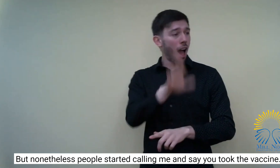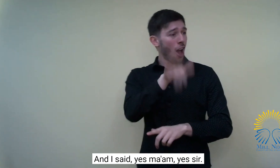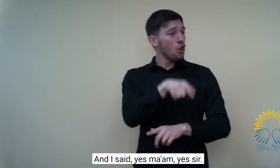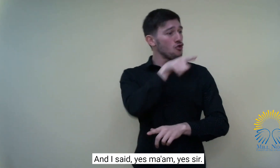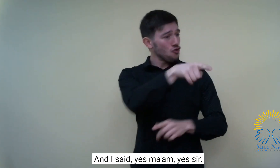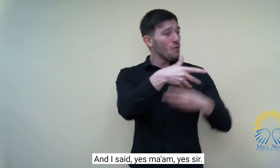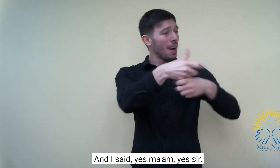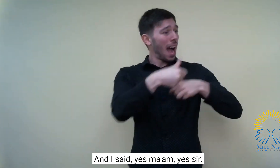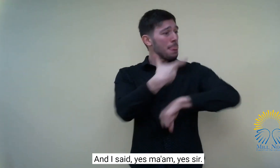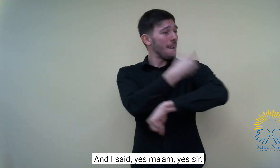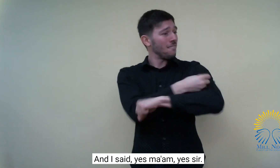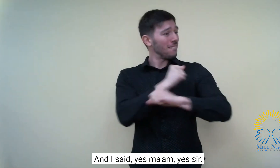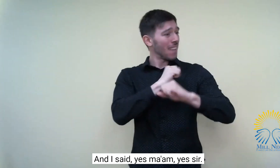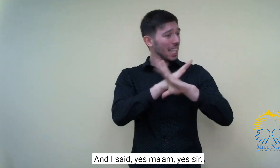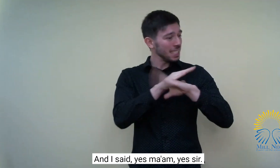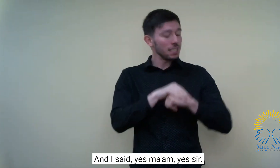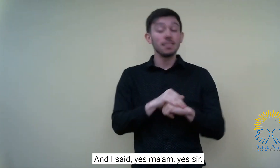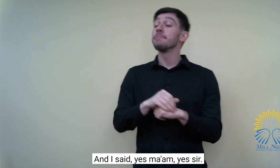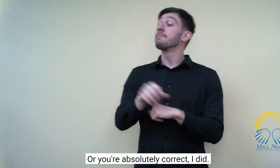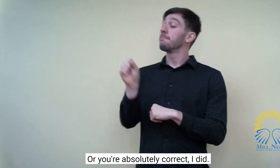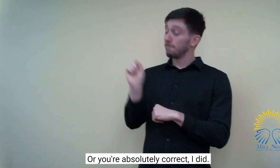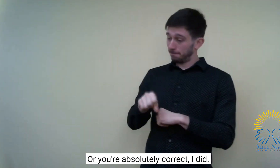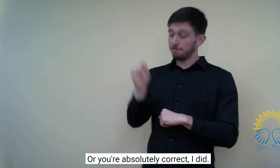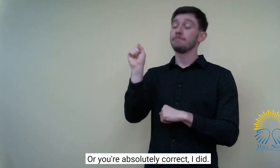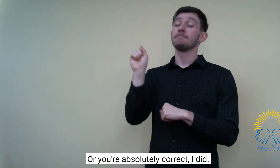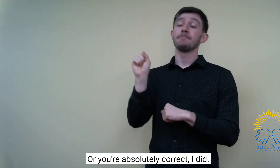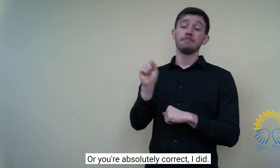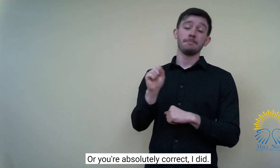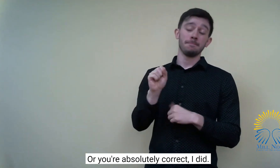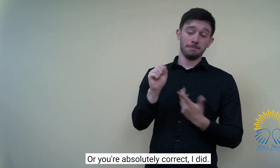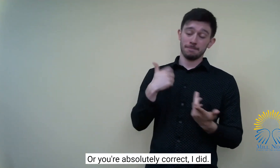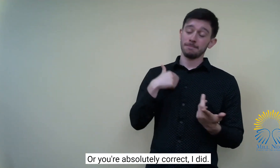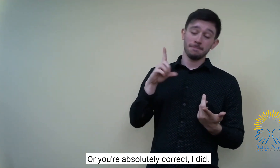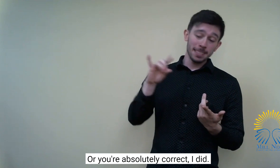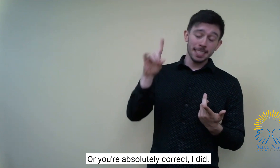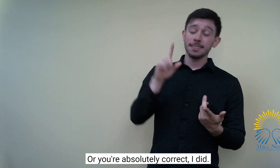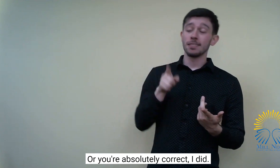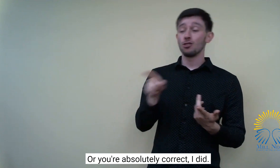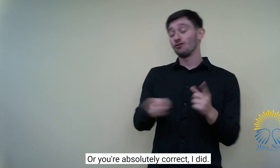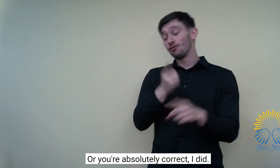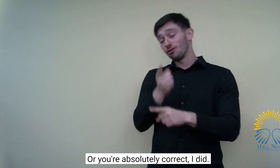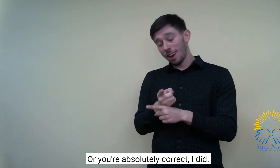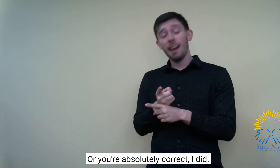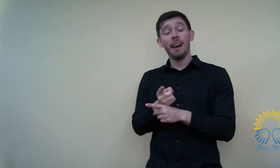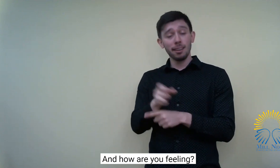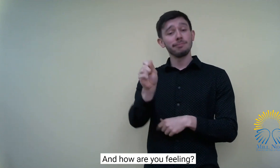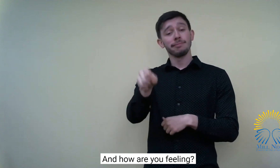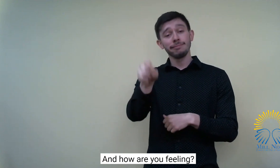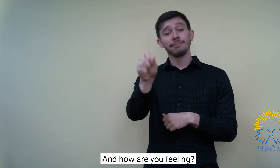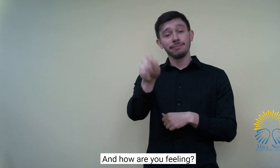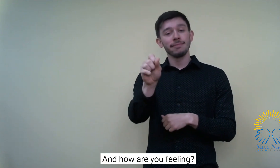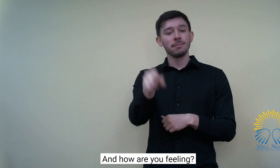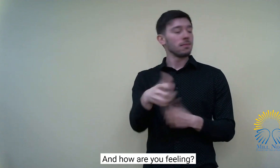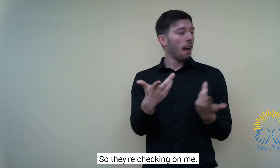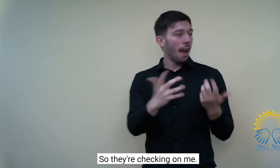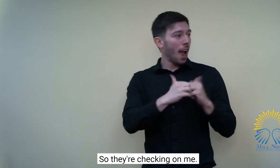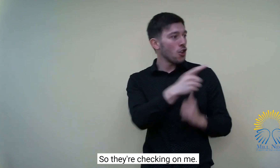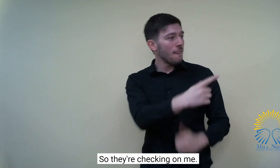I said, "Yes, ma'am, yes, sir," or "You're absolutely correct, I did. And how are you feeling?" So they're checking on